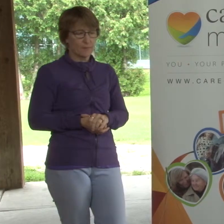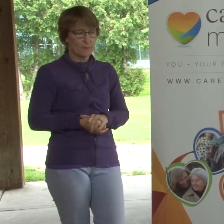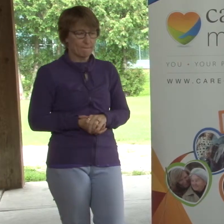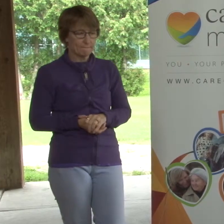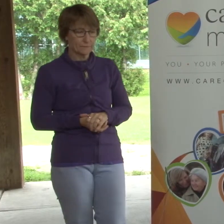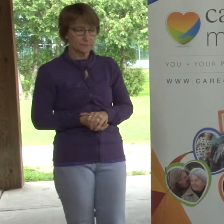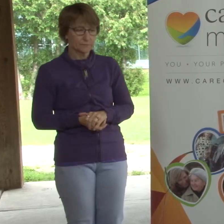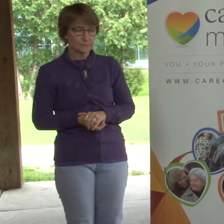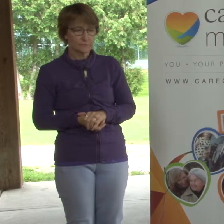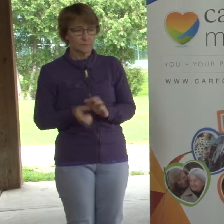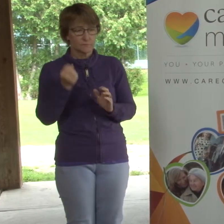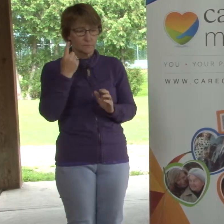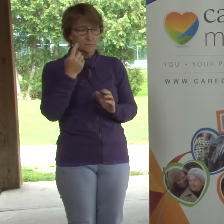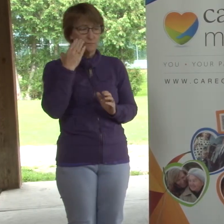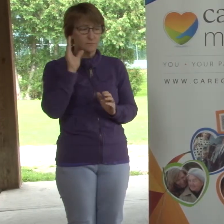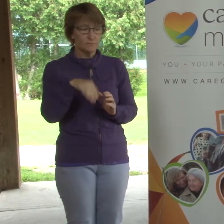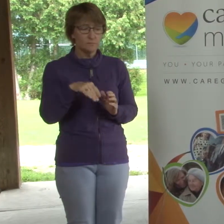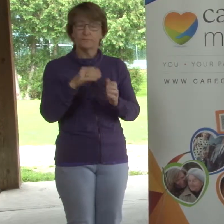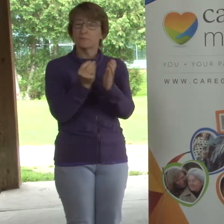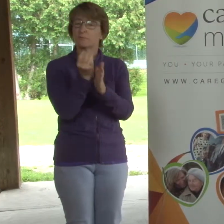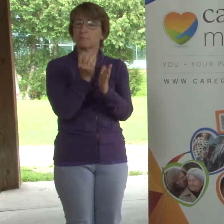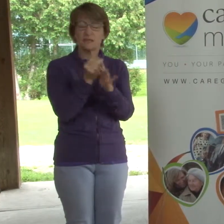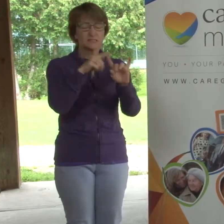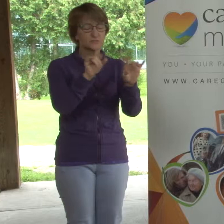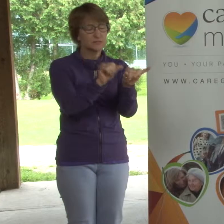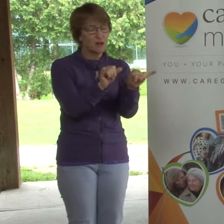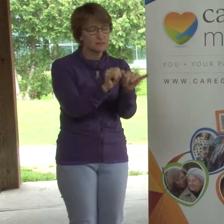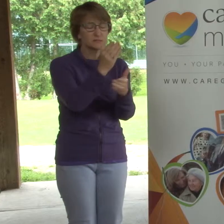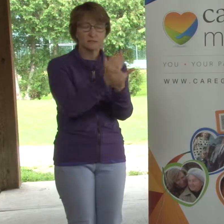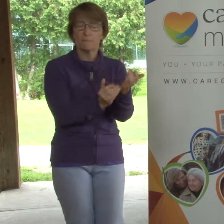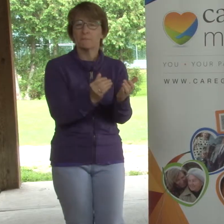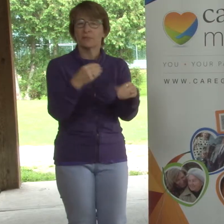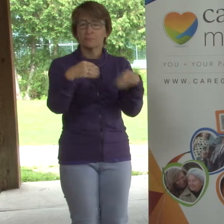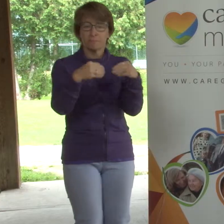And plants come in different sizes and shapes. They come in cello packs.